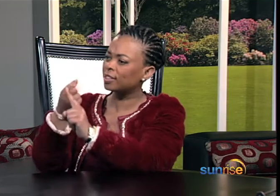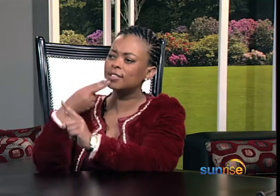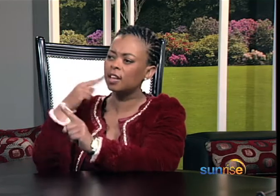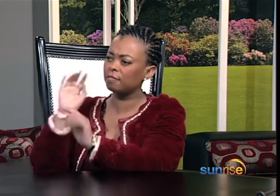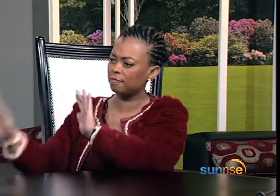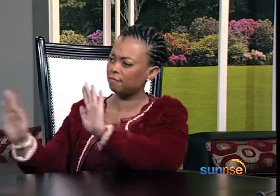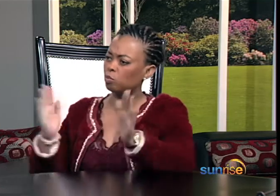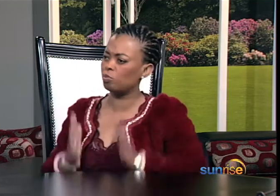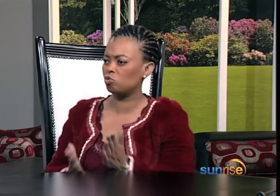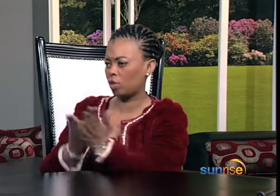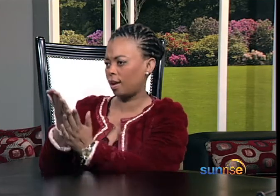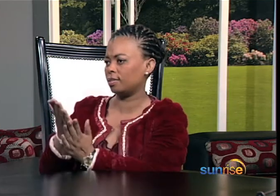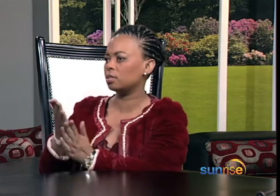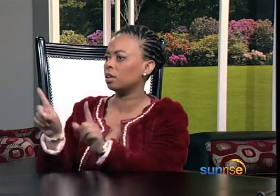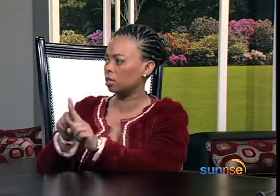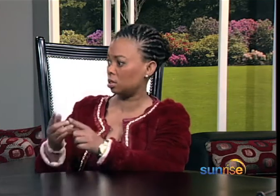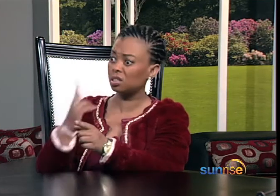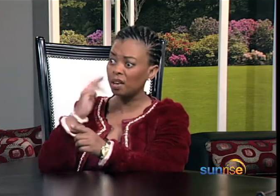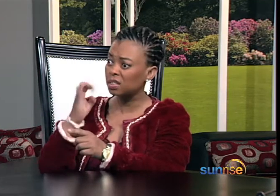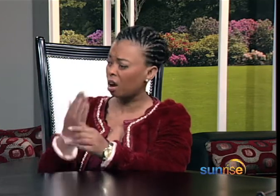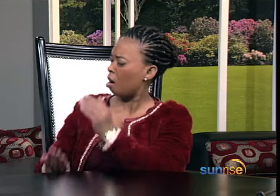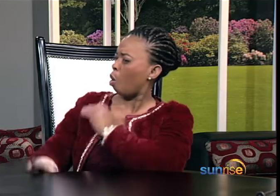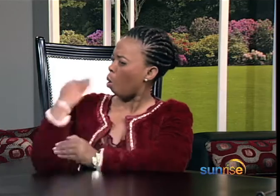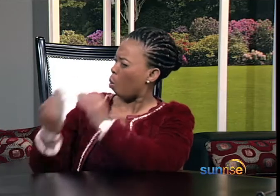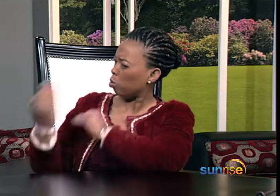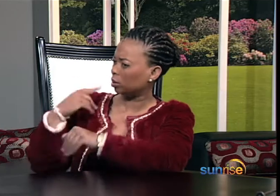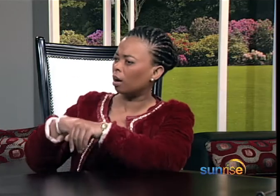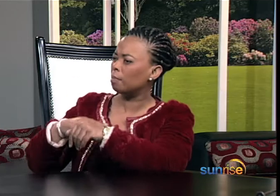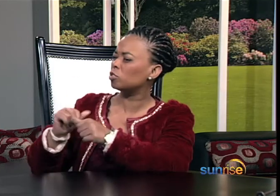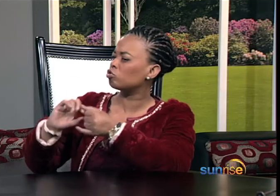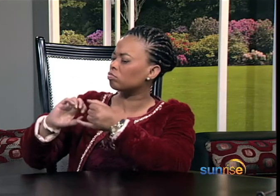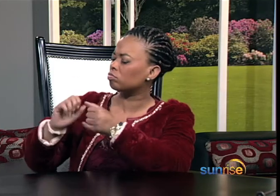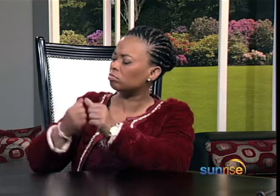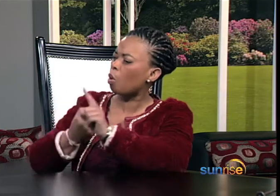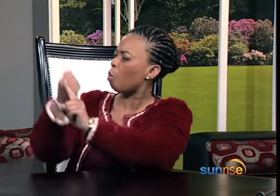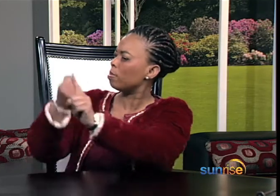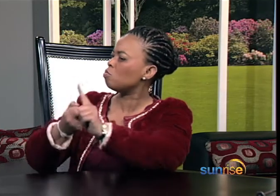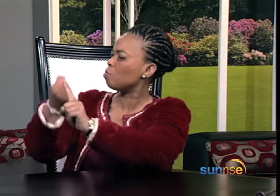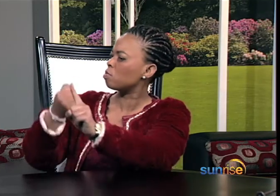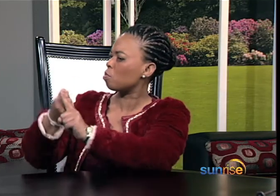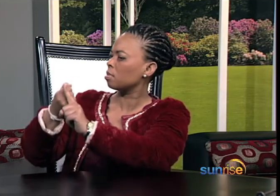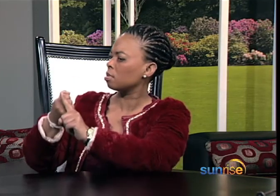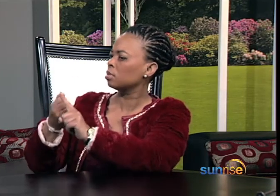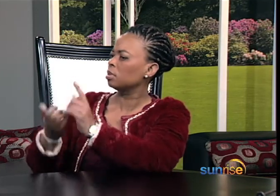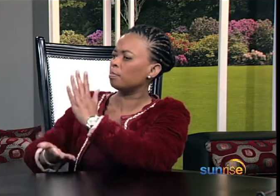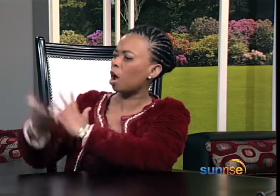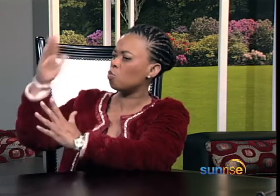and will continue to lobby for the deaf human rights, because DEFSA have been for a very long time